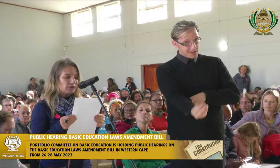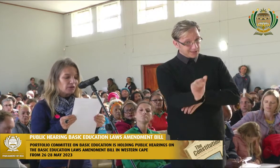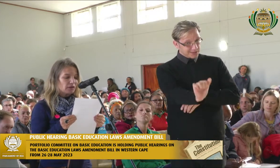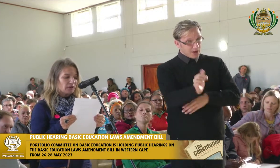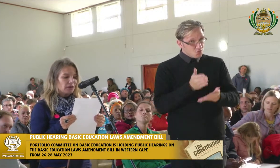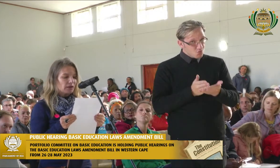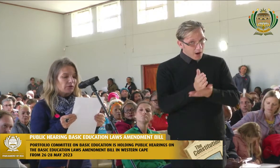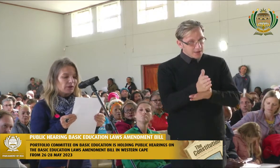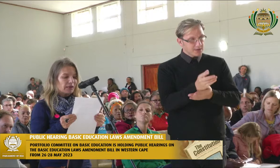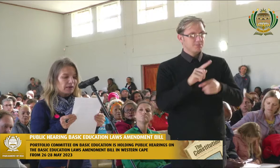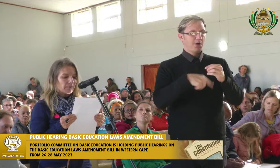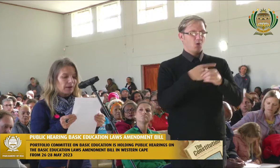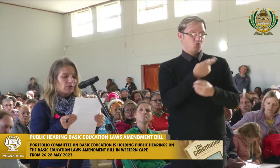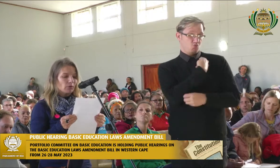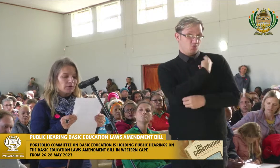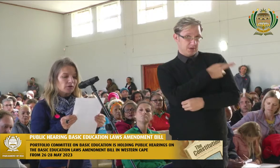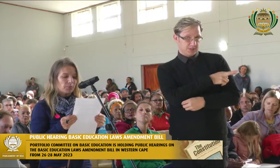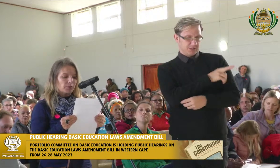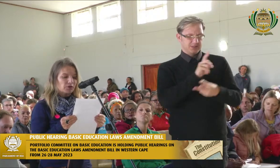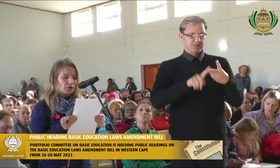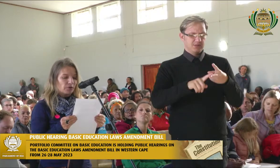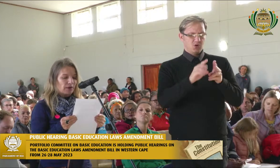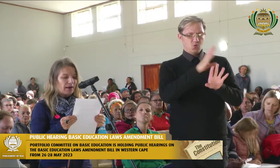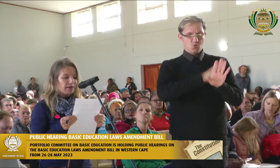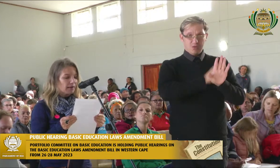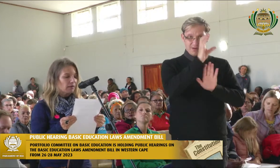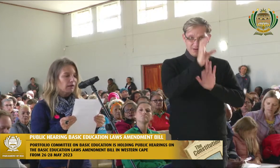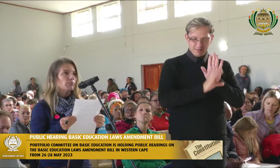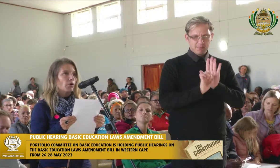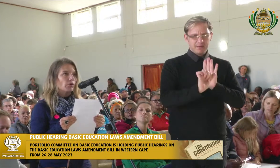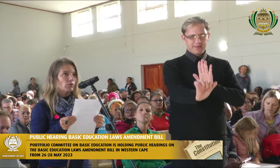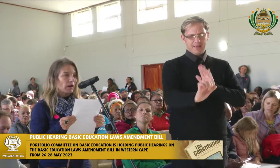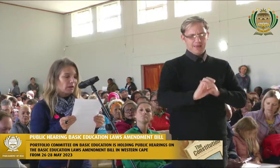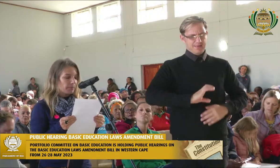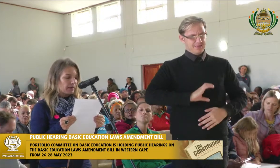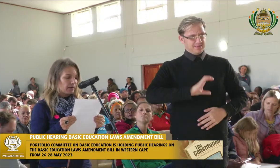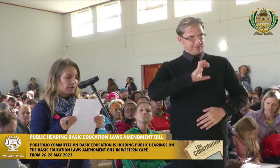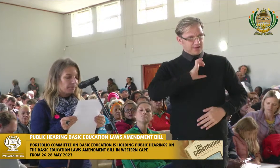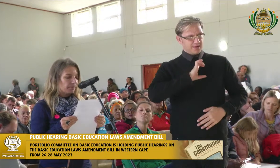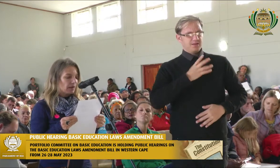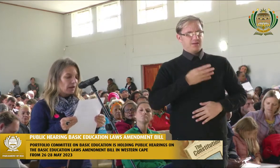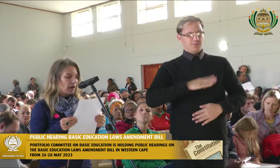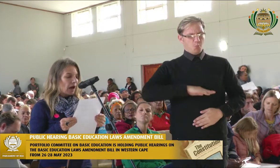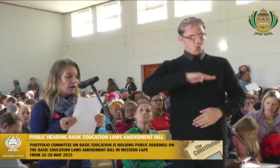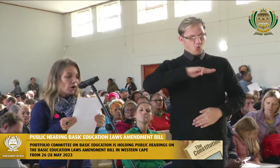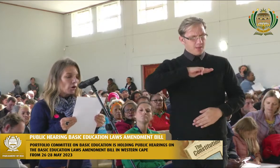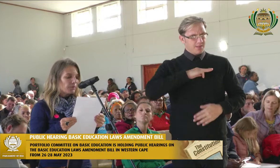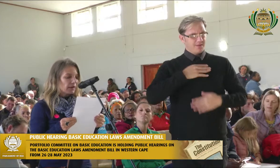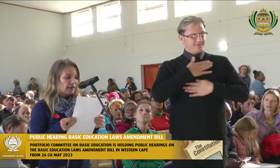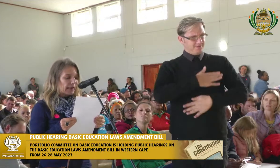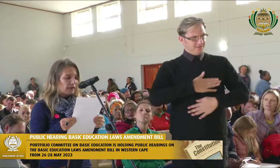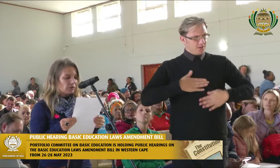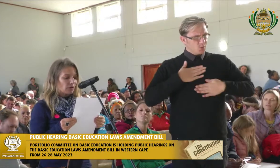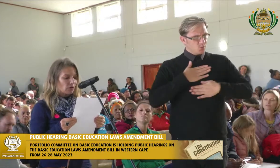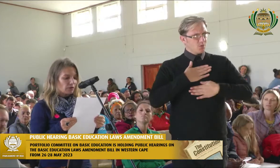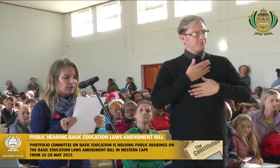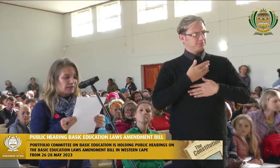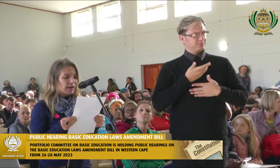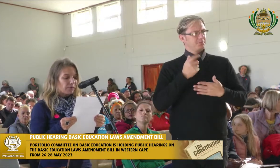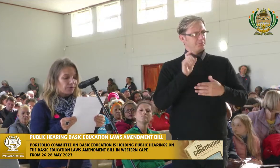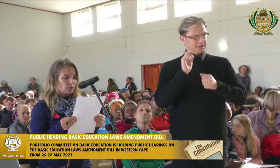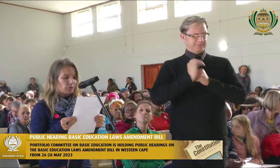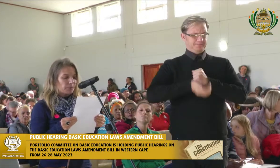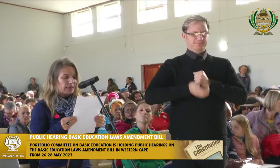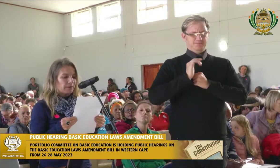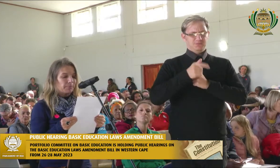concerning religion, curriculum, and also to preserve their ethical and moral well-being. I hope that the end result of